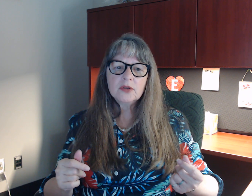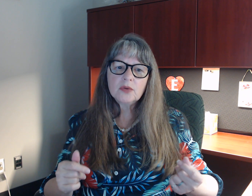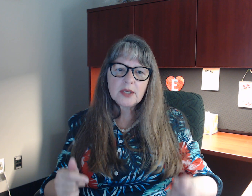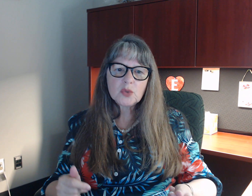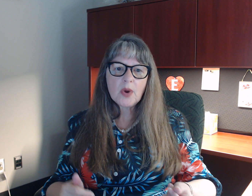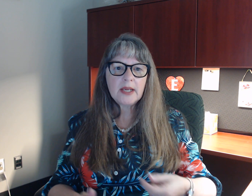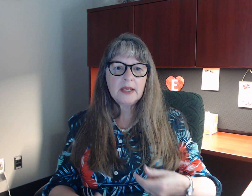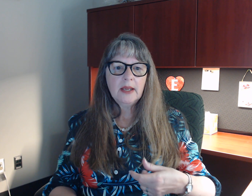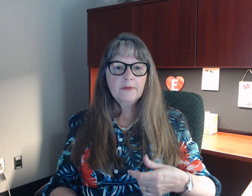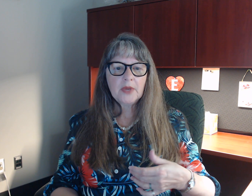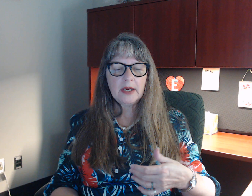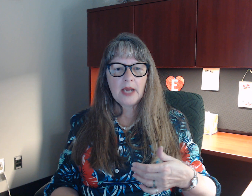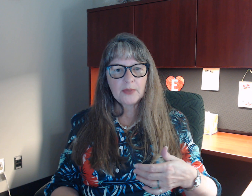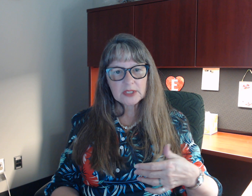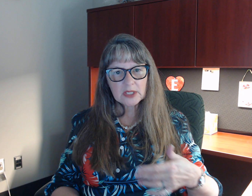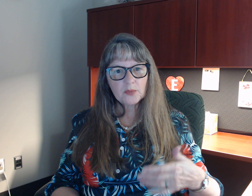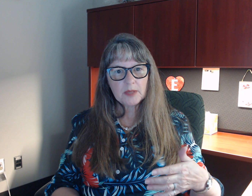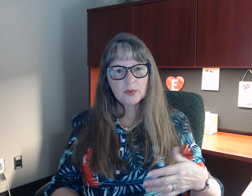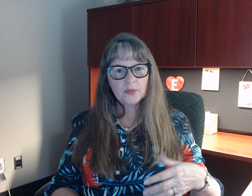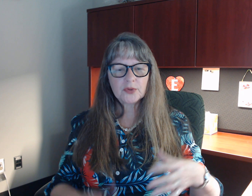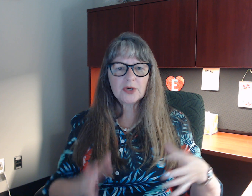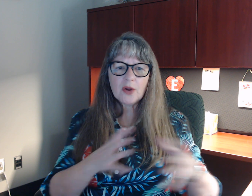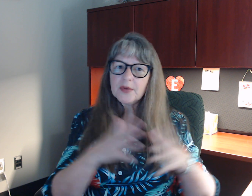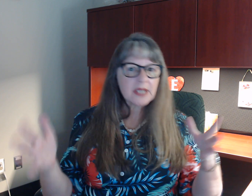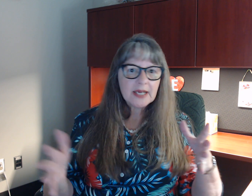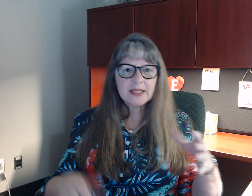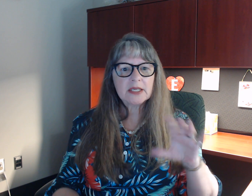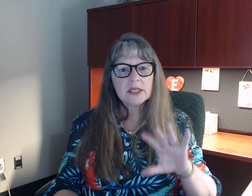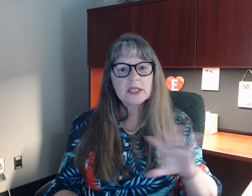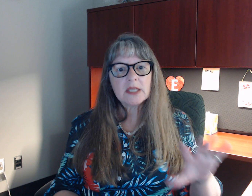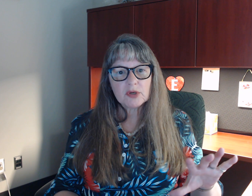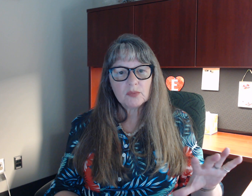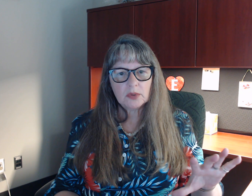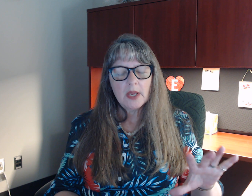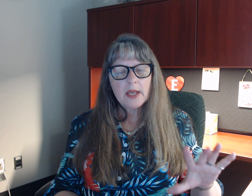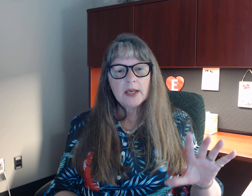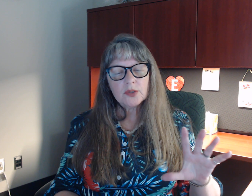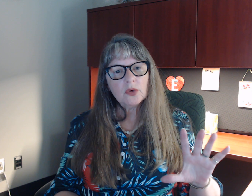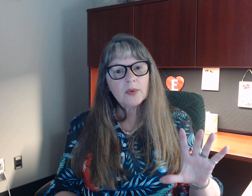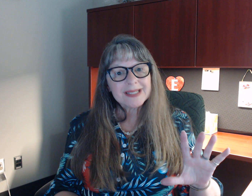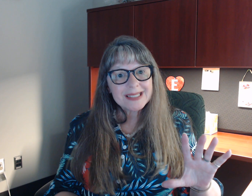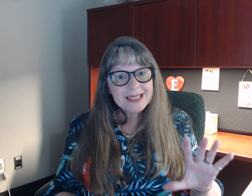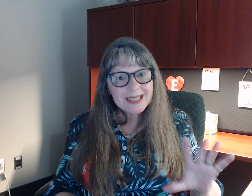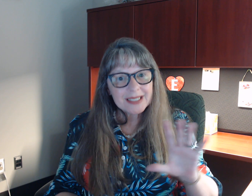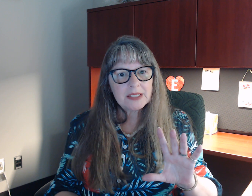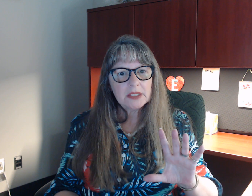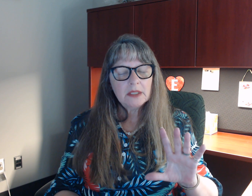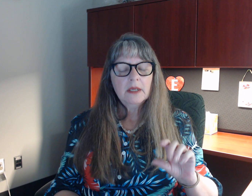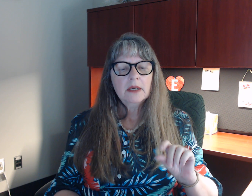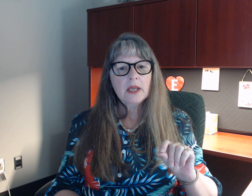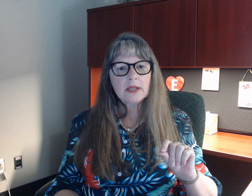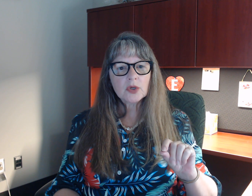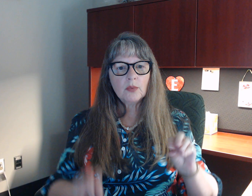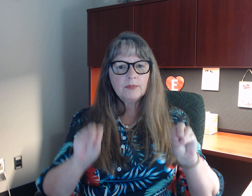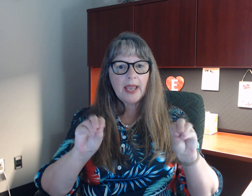that's why I always tell people, there's not all these signs, it's conceptual. And so you want to see it. And so